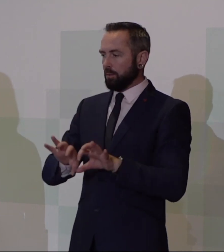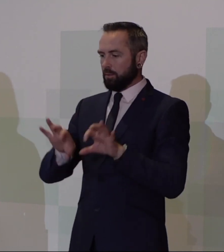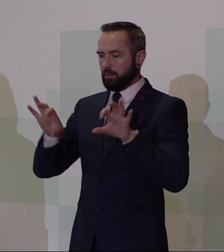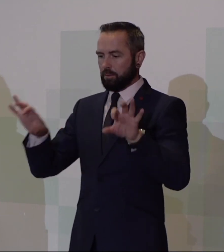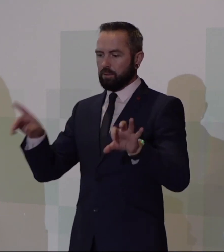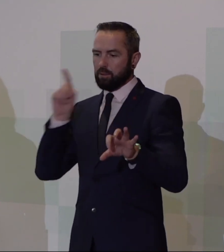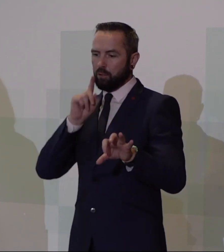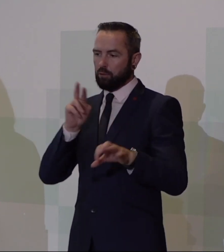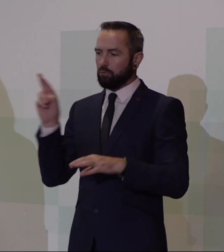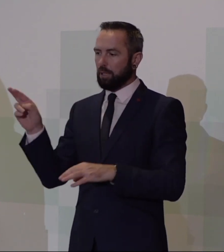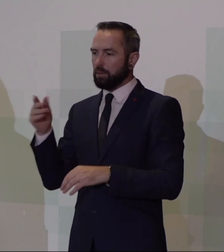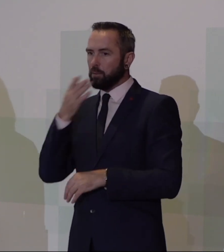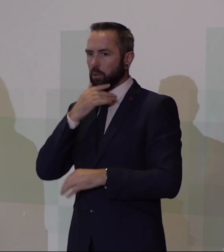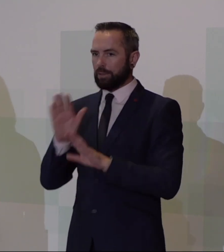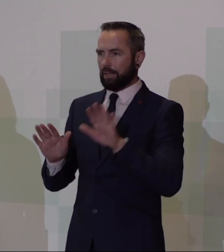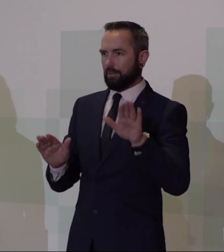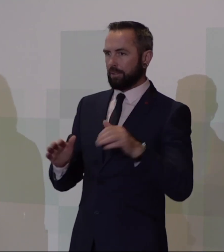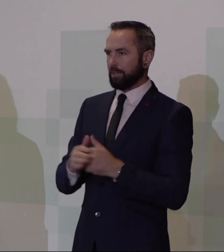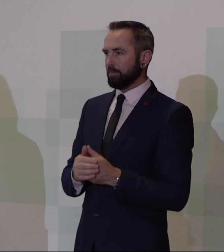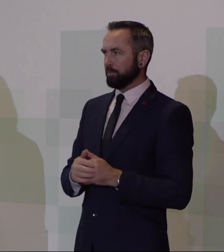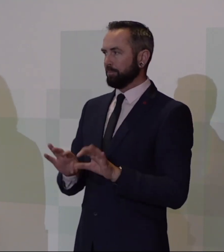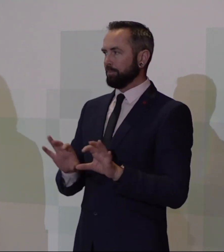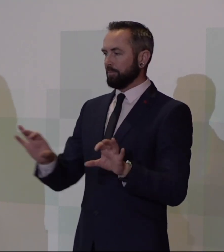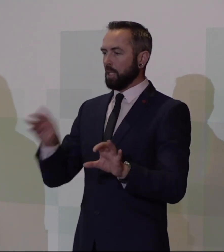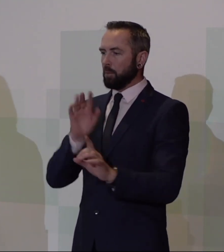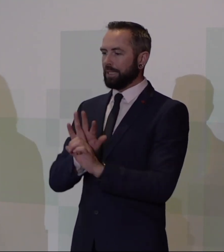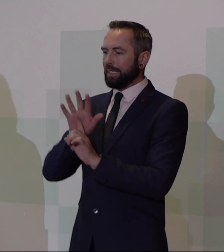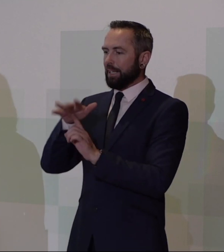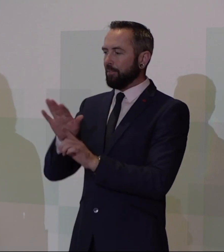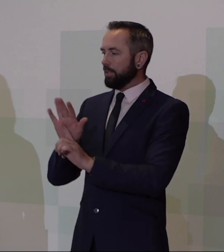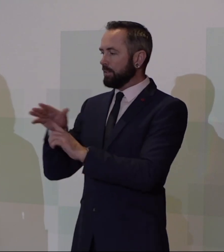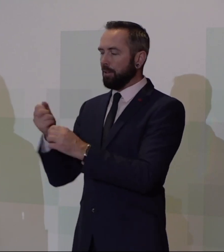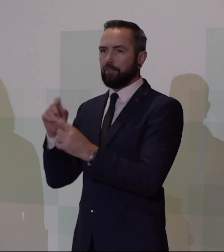the classroom, boys on the left. However, the influence of culture on these students